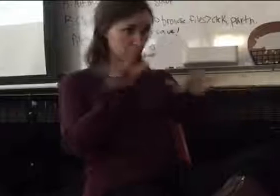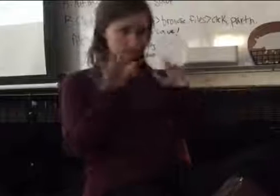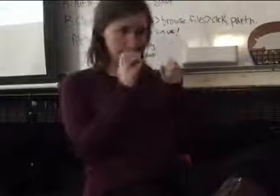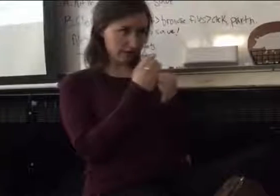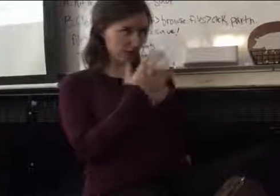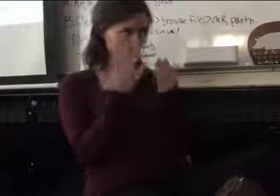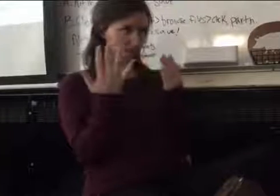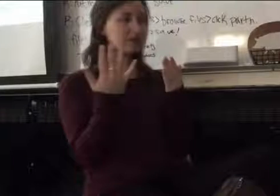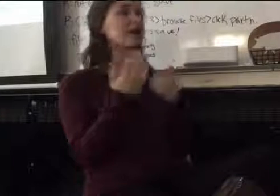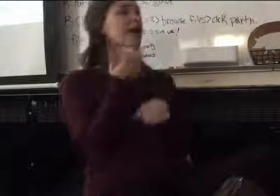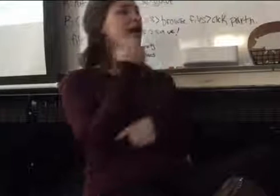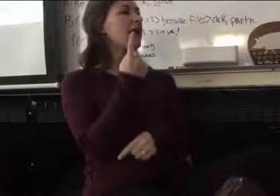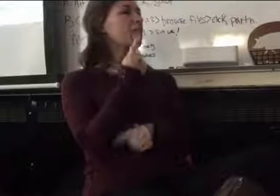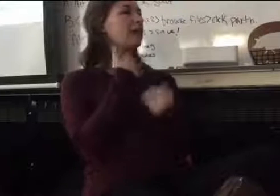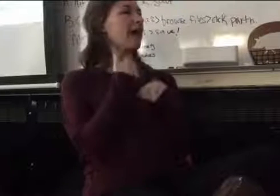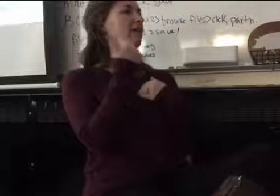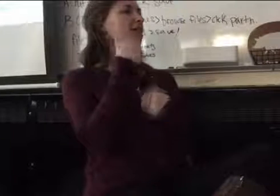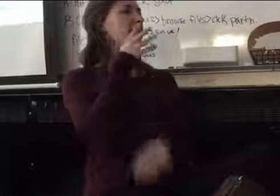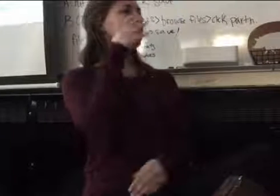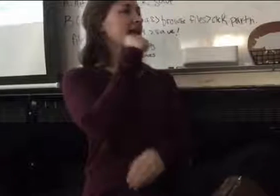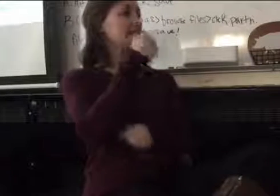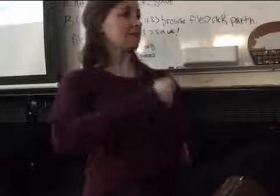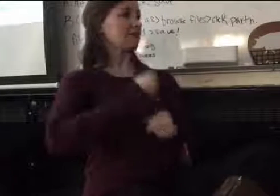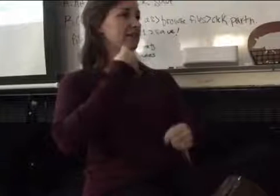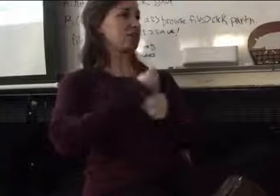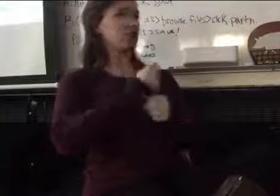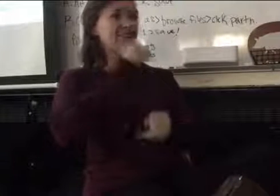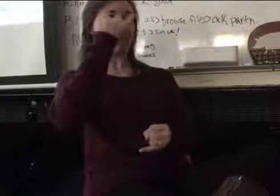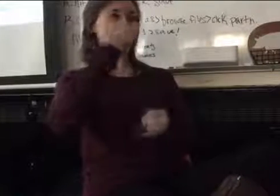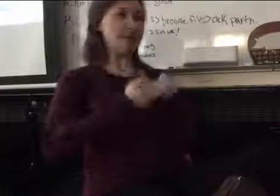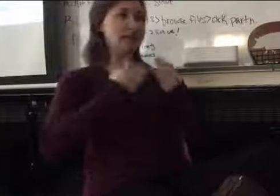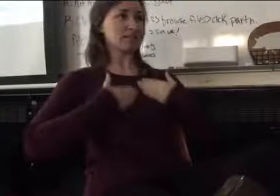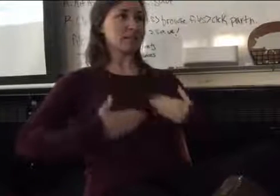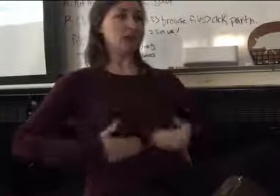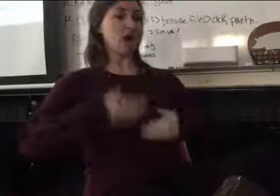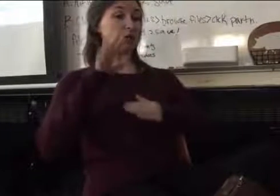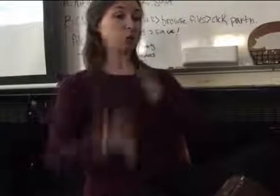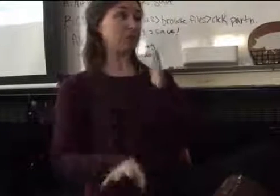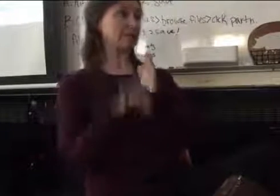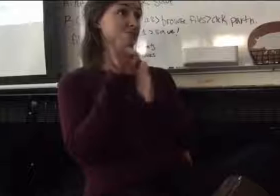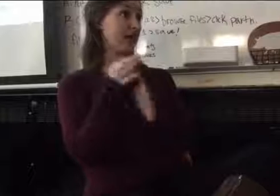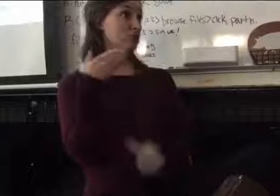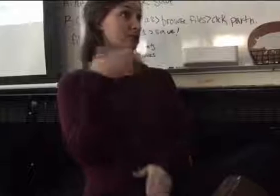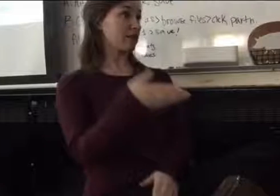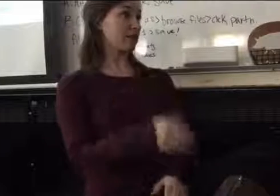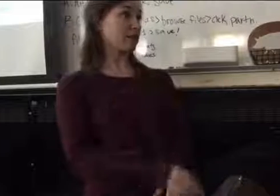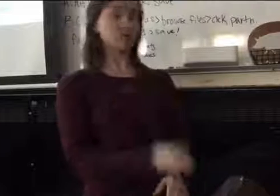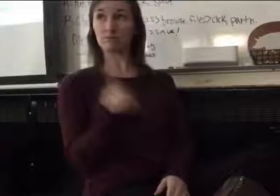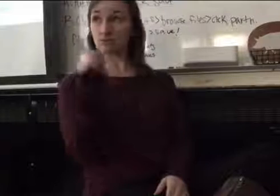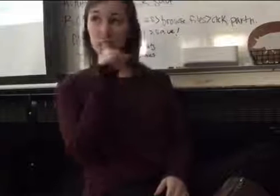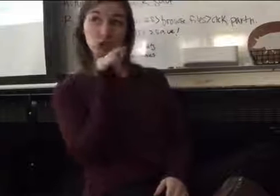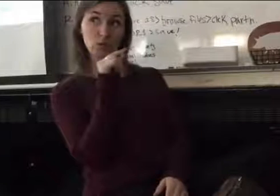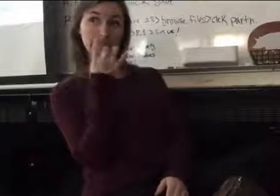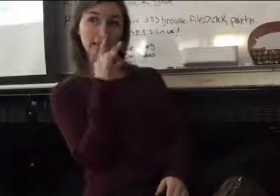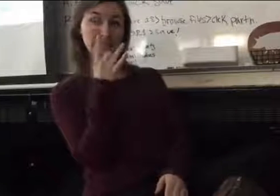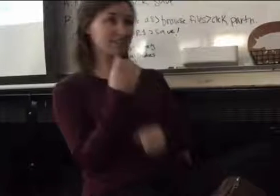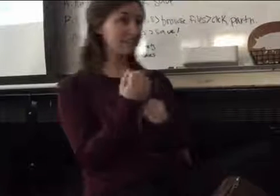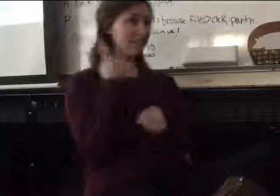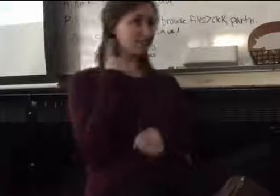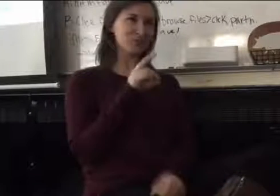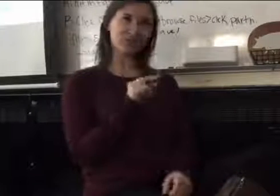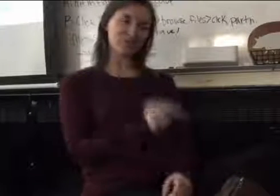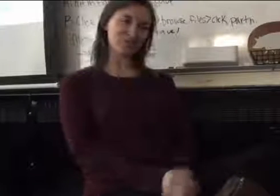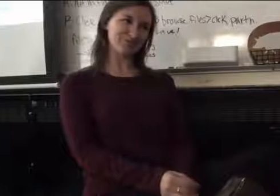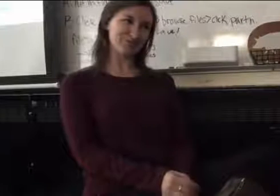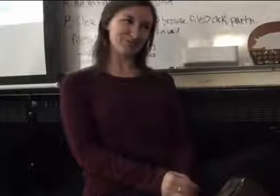that. Anybody have any guesses of the year the last body was recovered at Gettysburg? 2018. Last year. Not